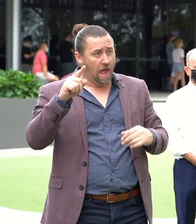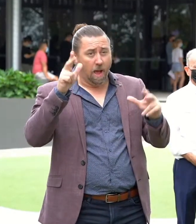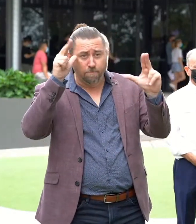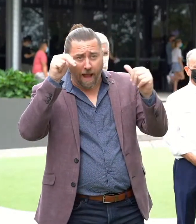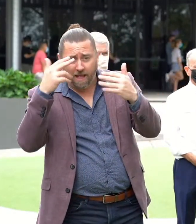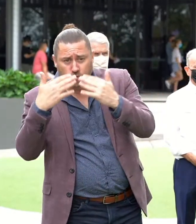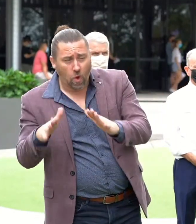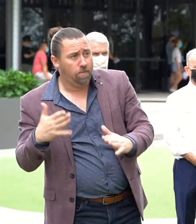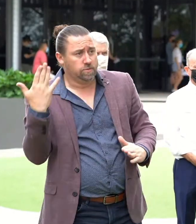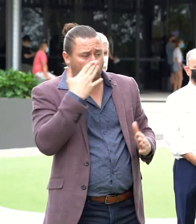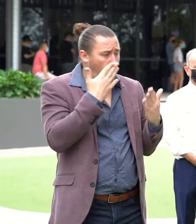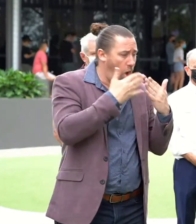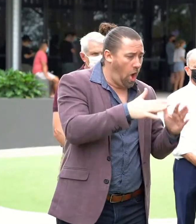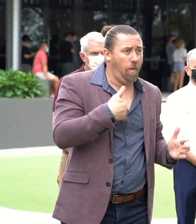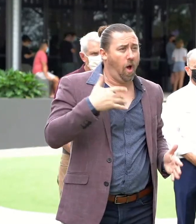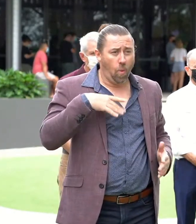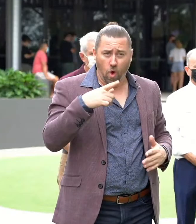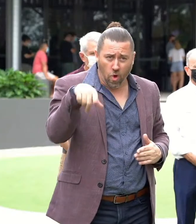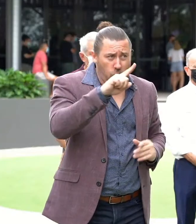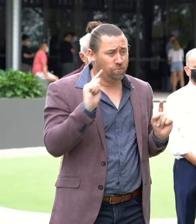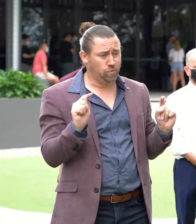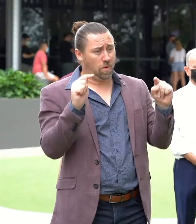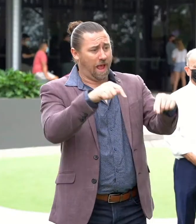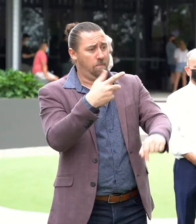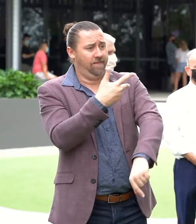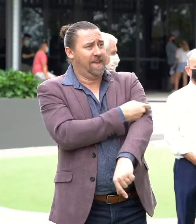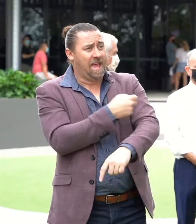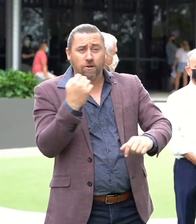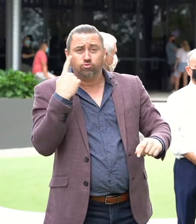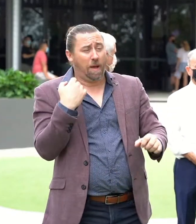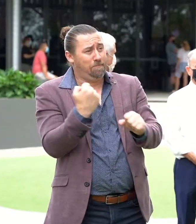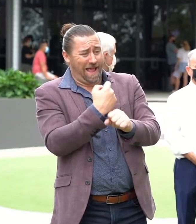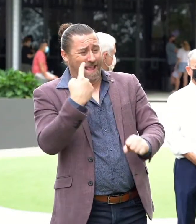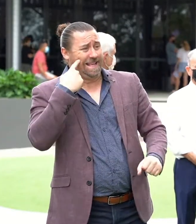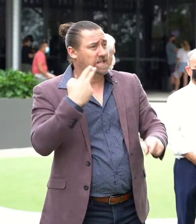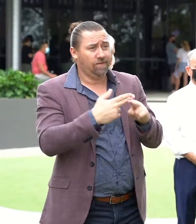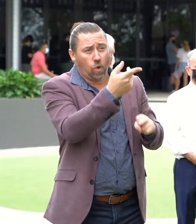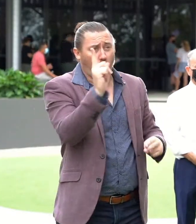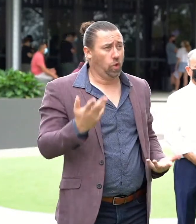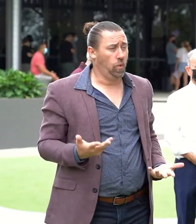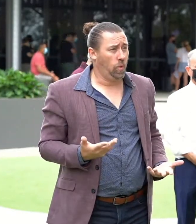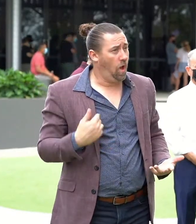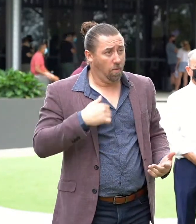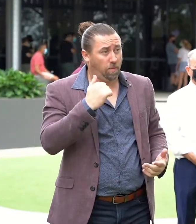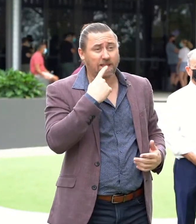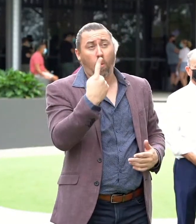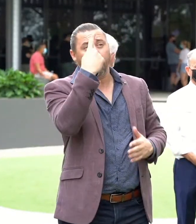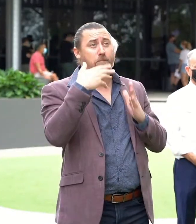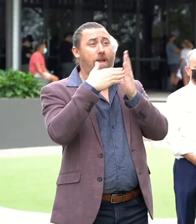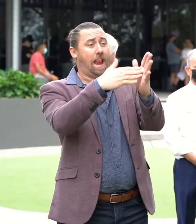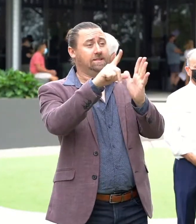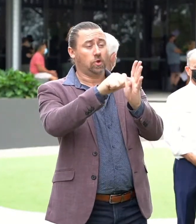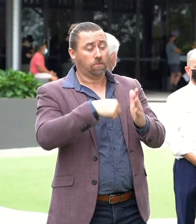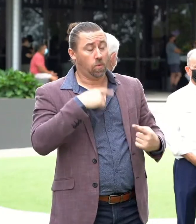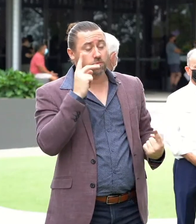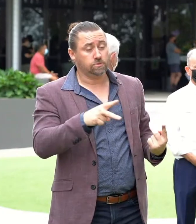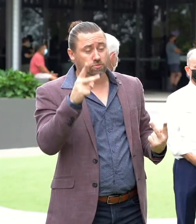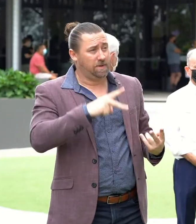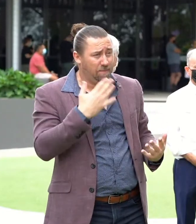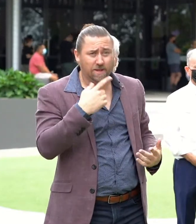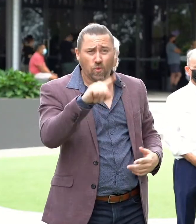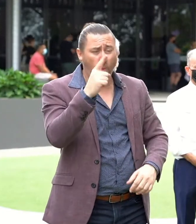to encourage people to come out and get vaccinated. And I think I will keep saying it a million times, if you haven't been vaccinated, please